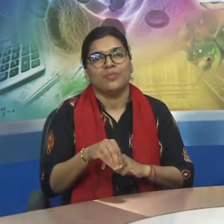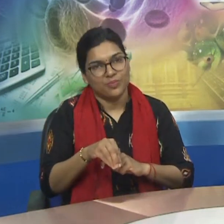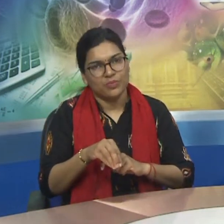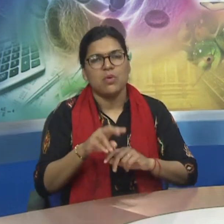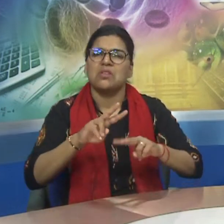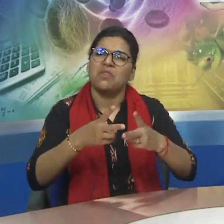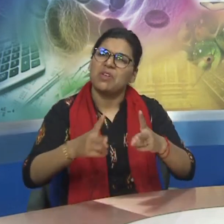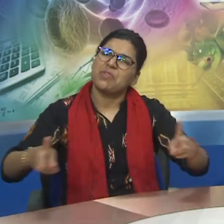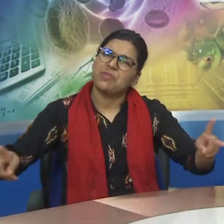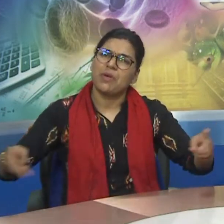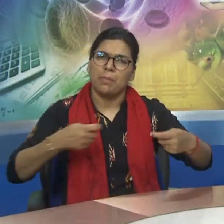tab,